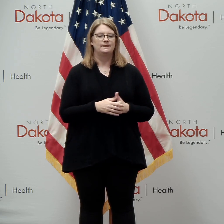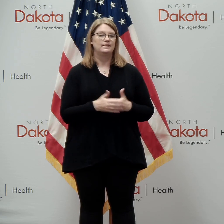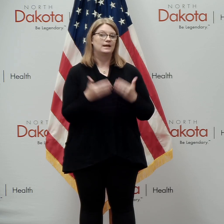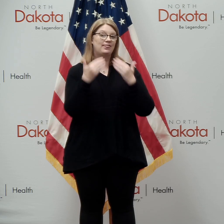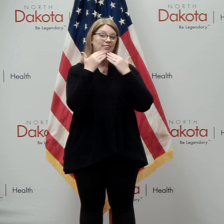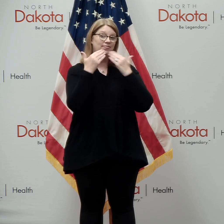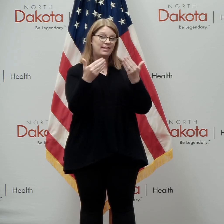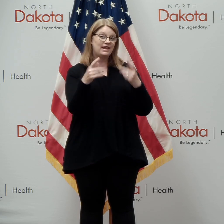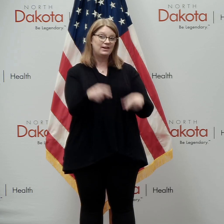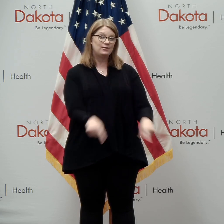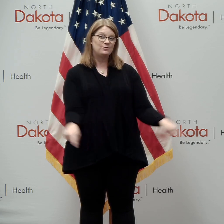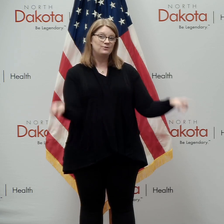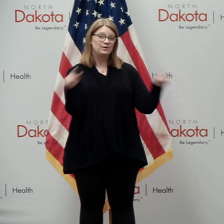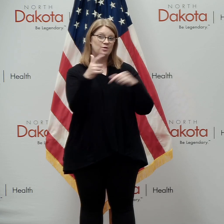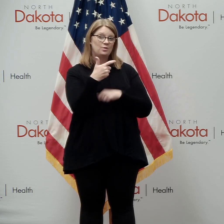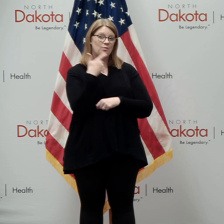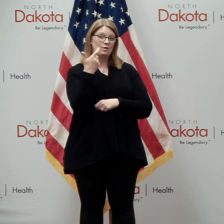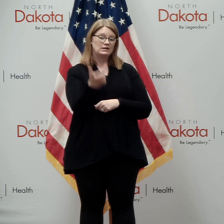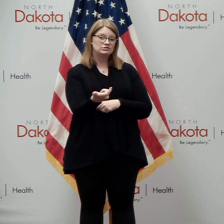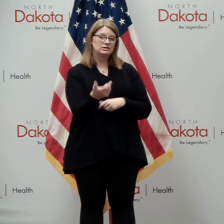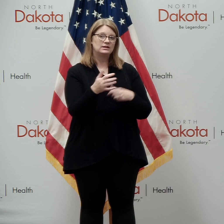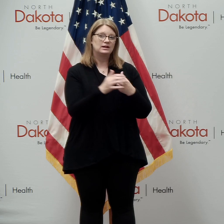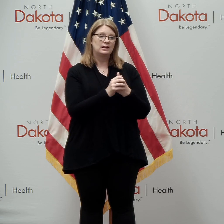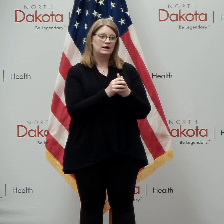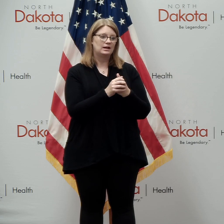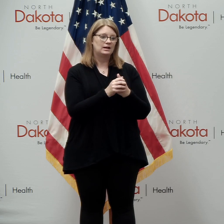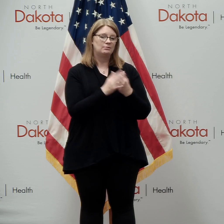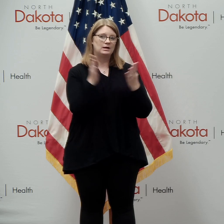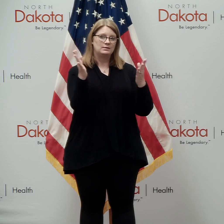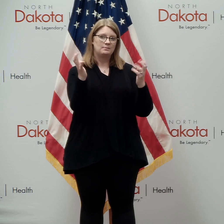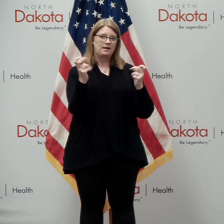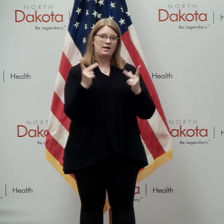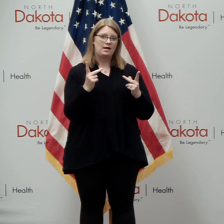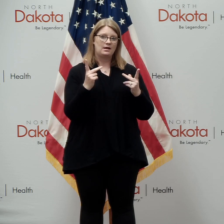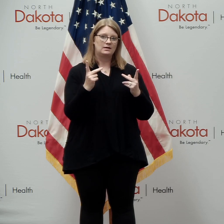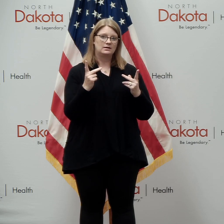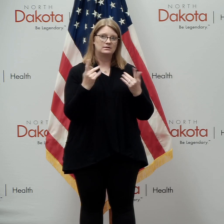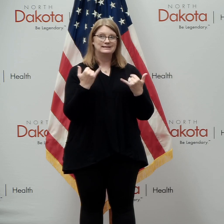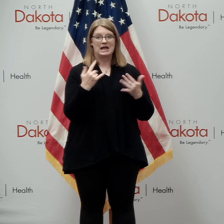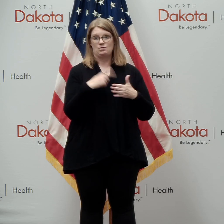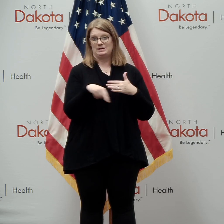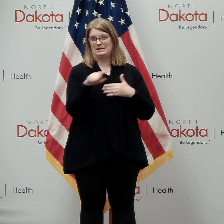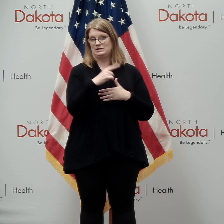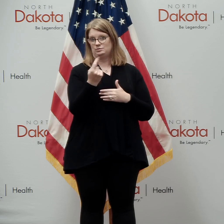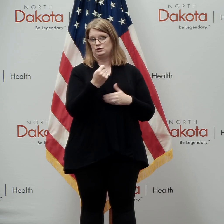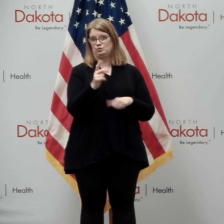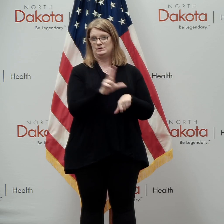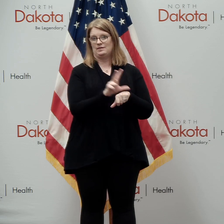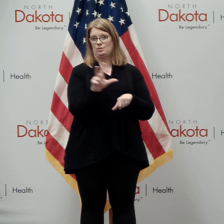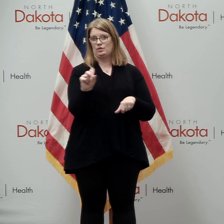you to everybody who's been listening, and we'll be back here right now next Tuesday at 3:30. Until